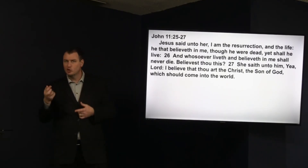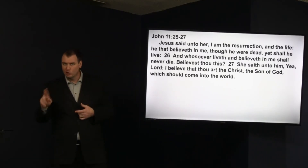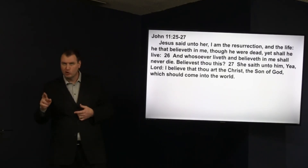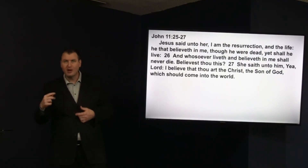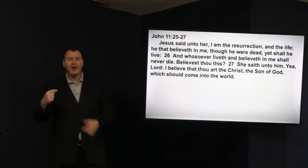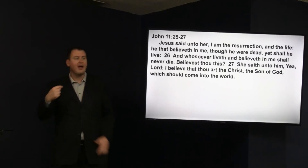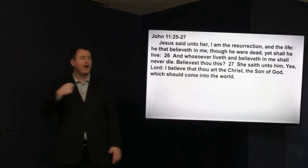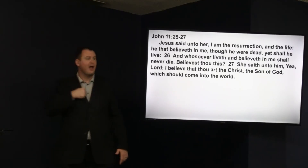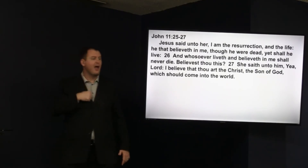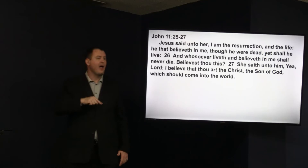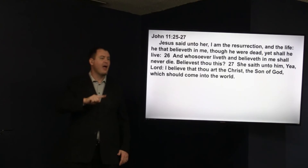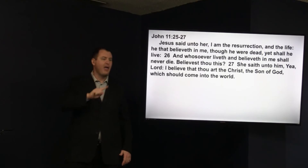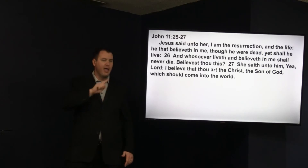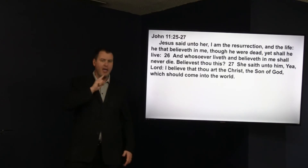and Jesus says,